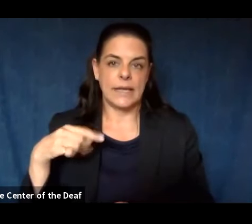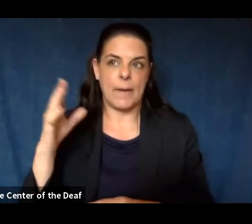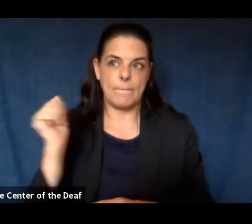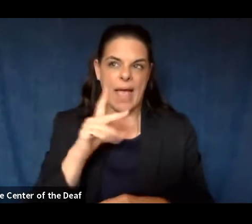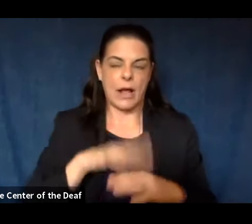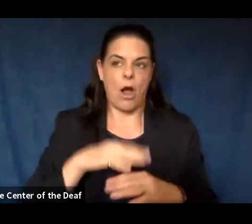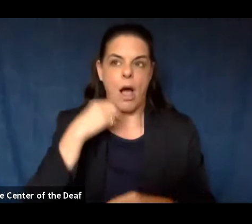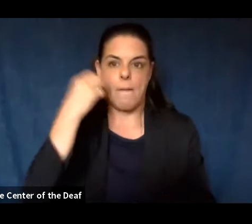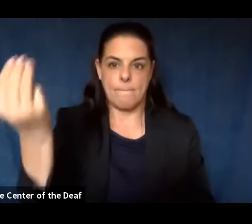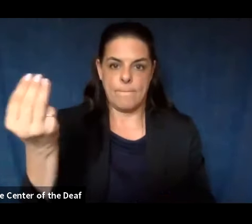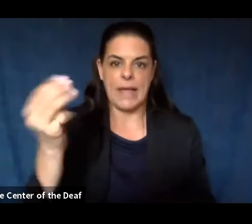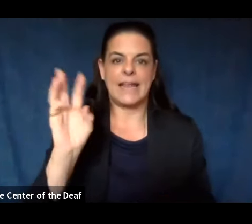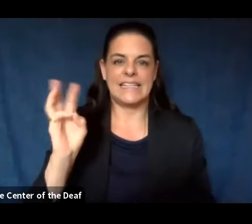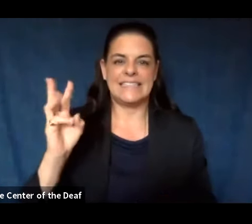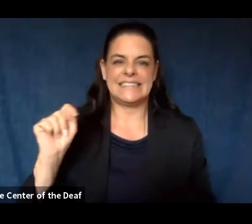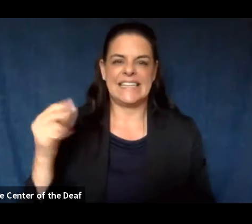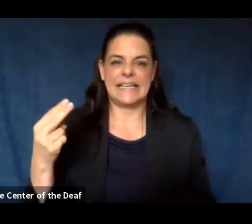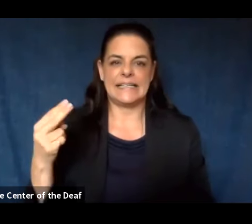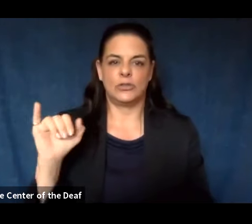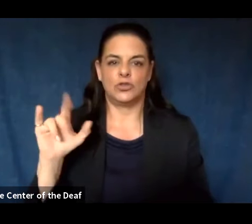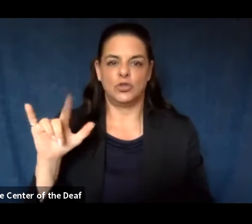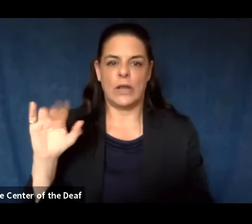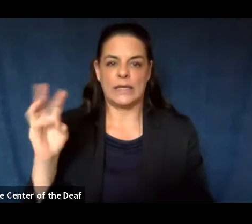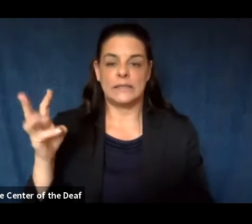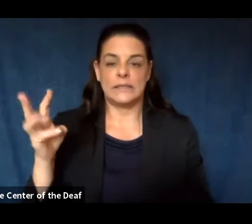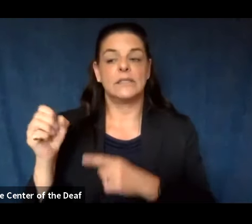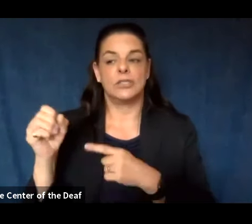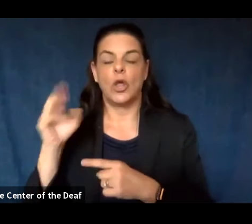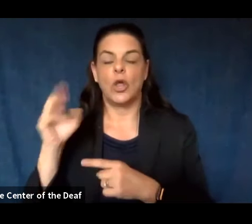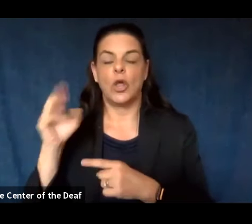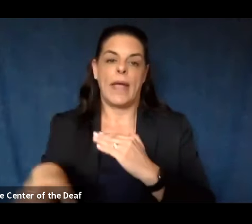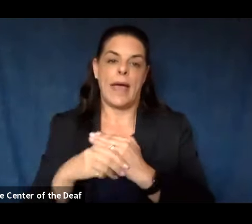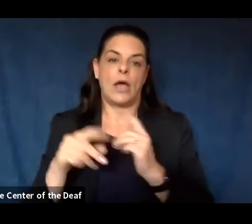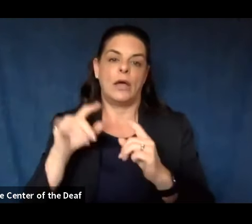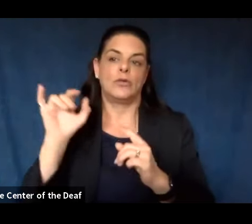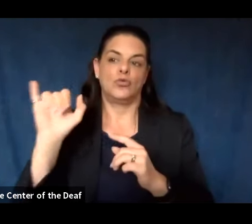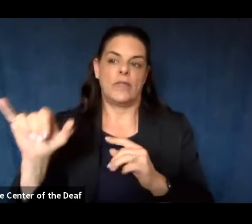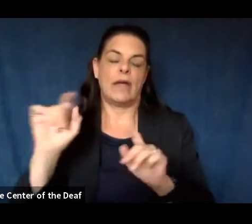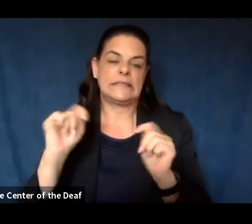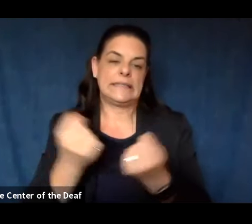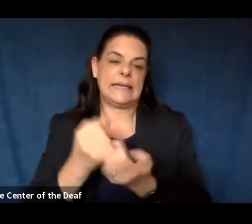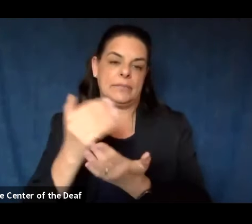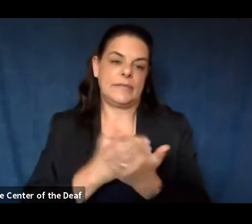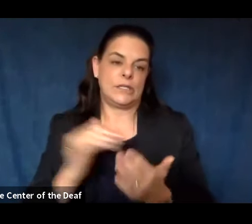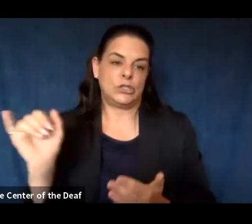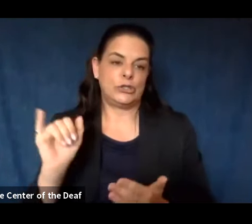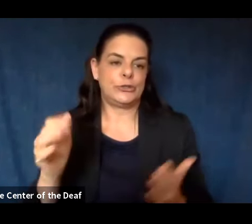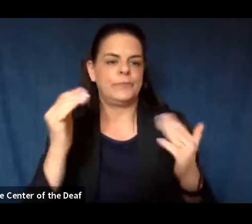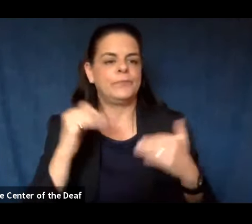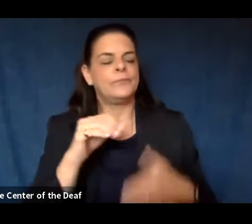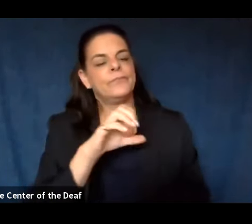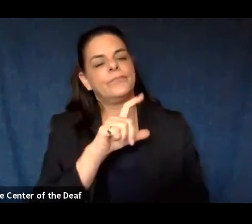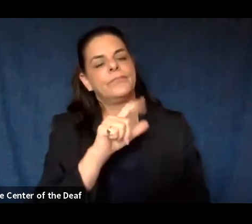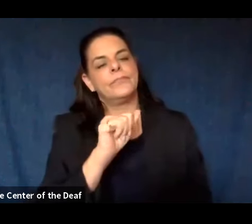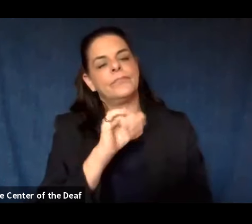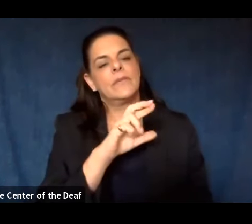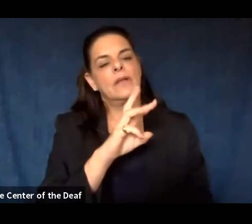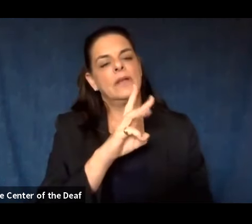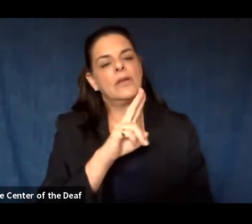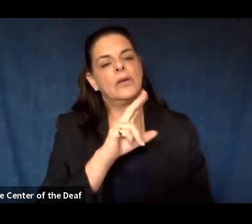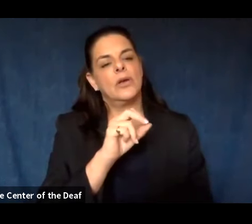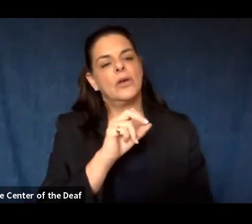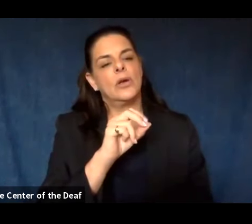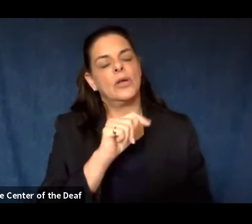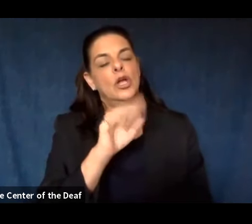Monday. Thank you. And so they will be added to the team as well. From Claire with WUOT, from your